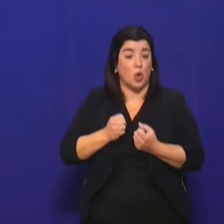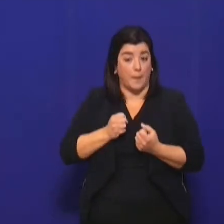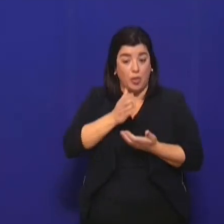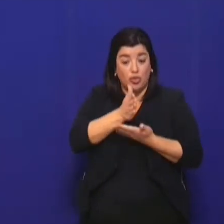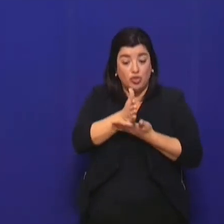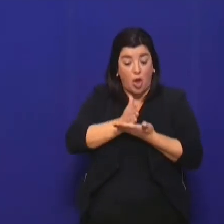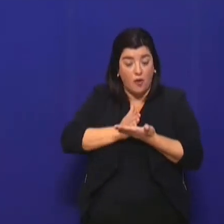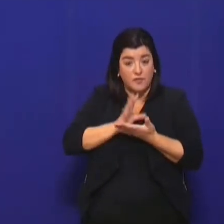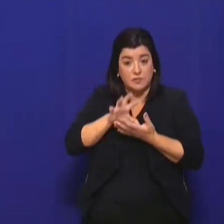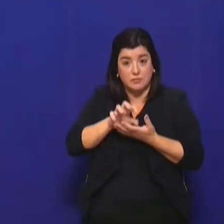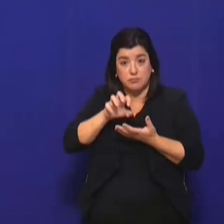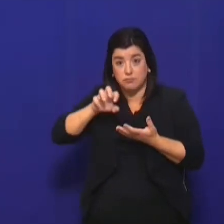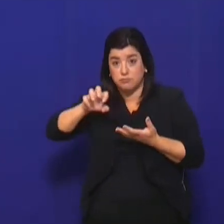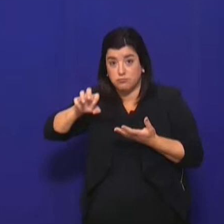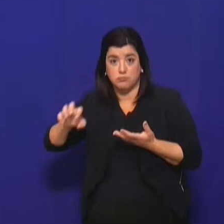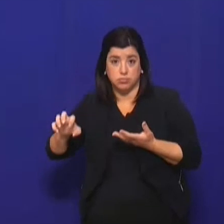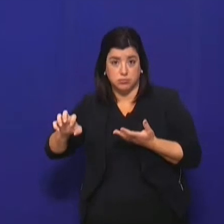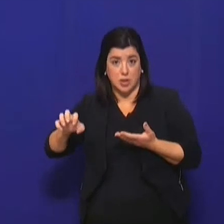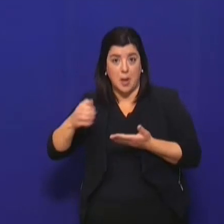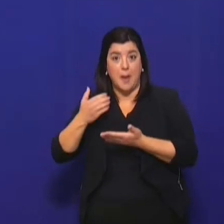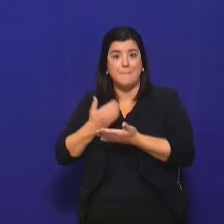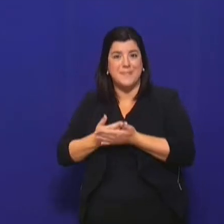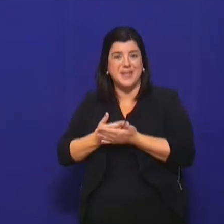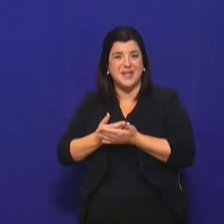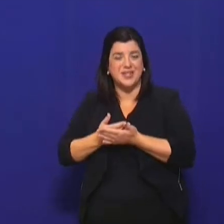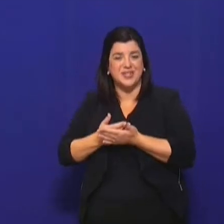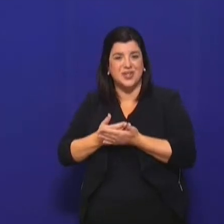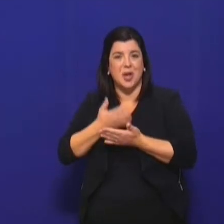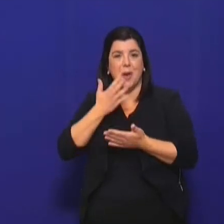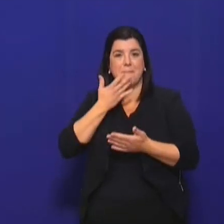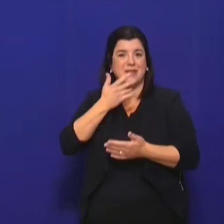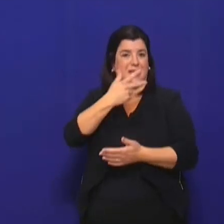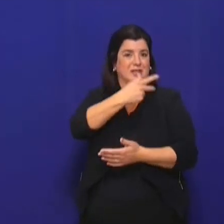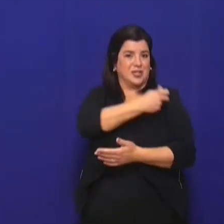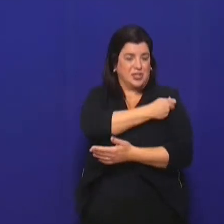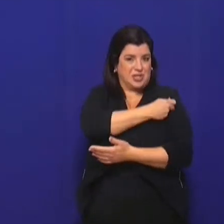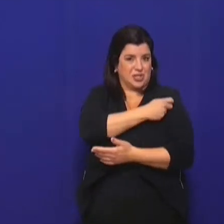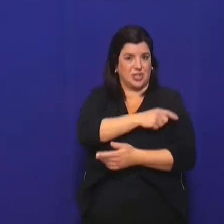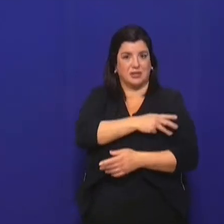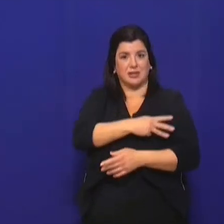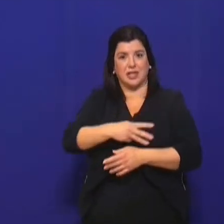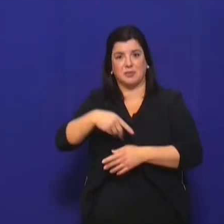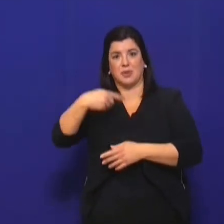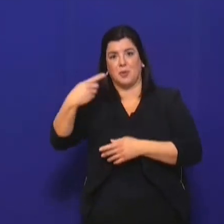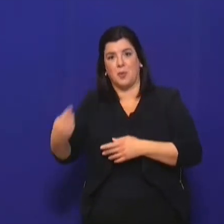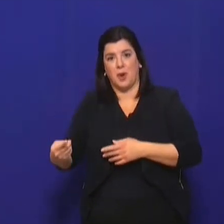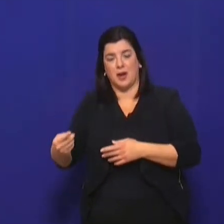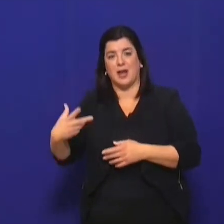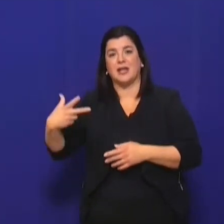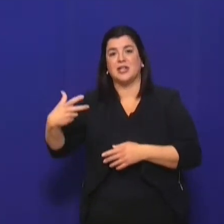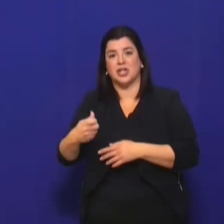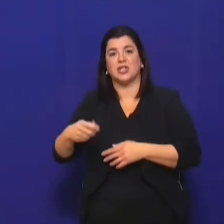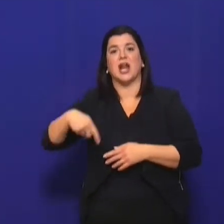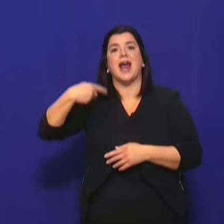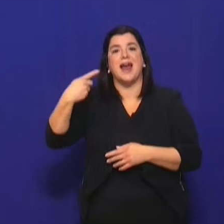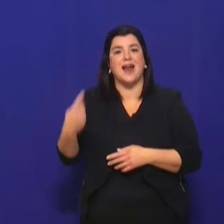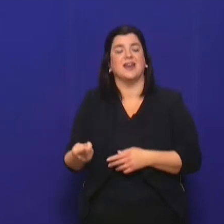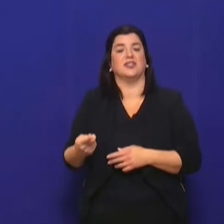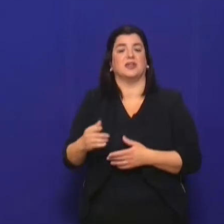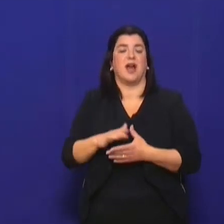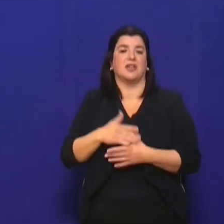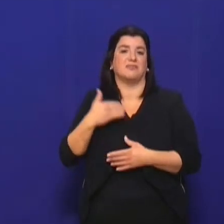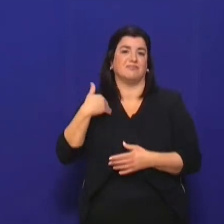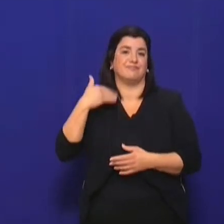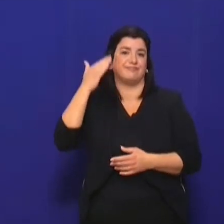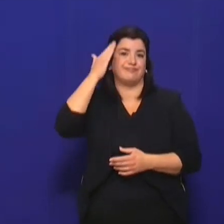nofs l-istokk propju ħalli aħna nkun nistgħu nagħtu it-tieni doża. Għaliex niftakru li huwa importanti ħafna